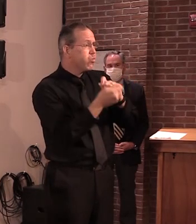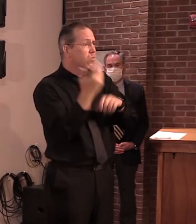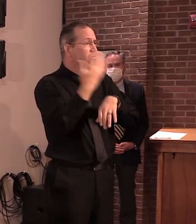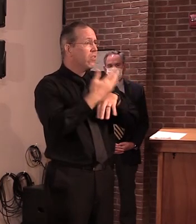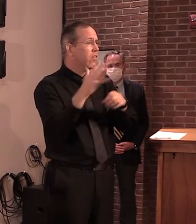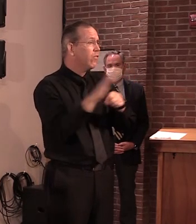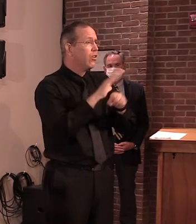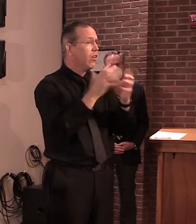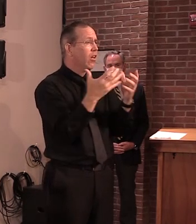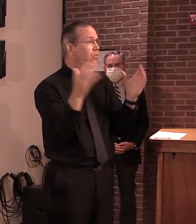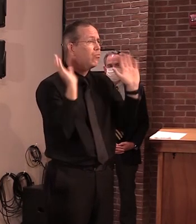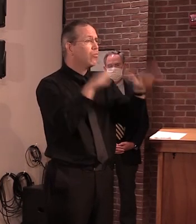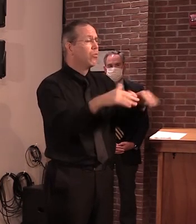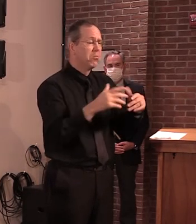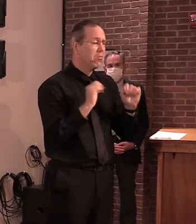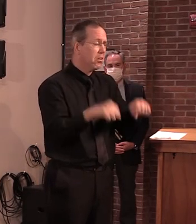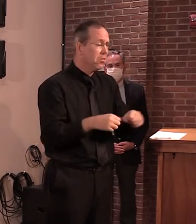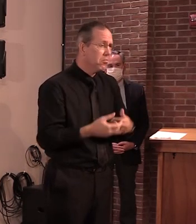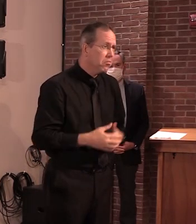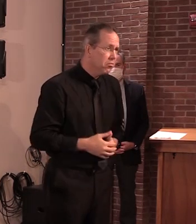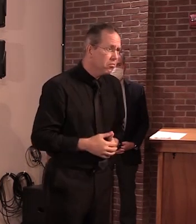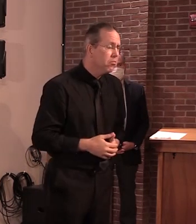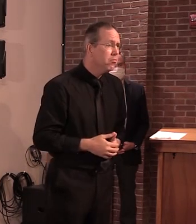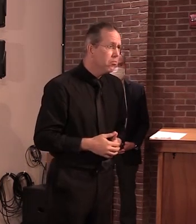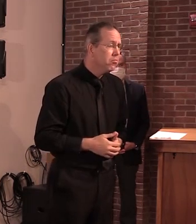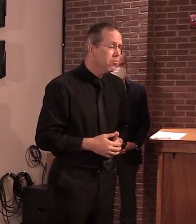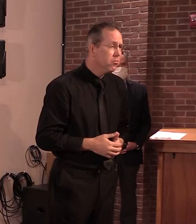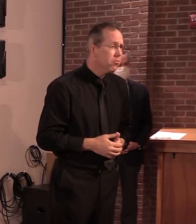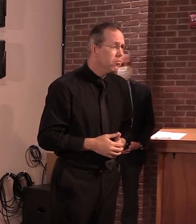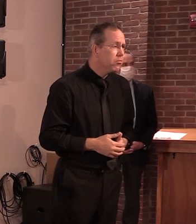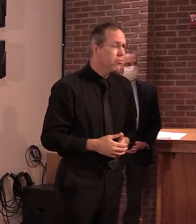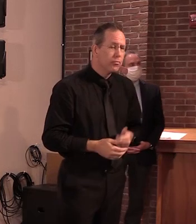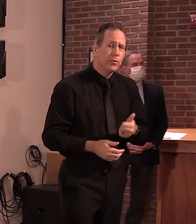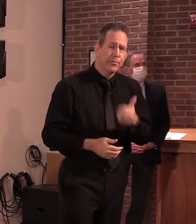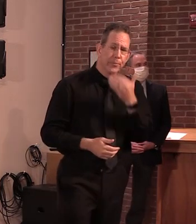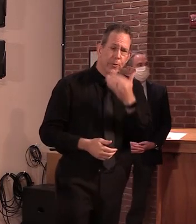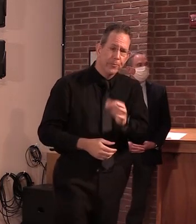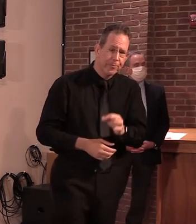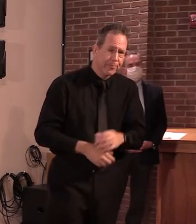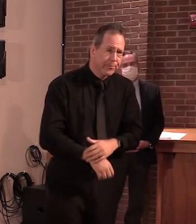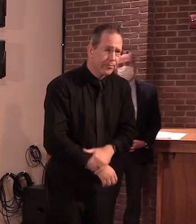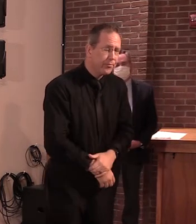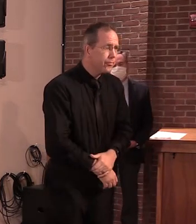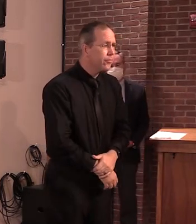Okay, great. Thank you very much, as always. Mike Donahue, the Islander.